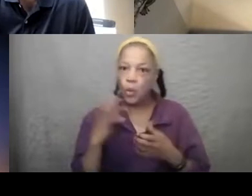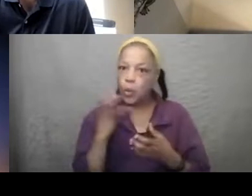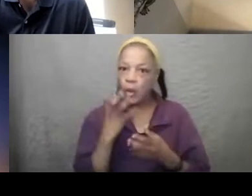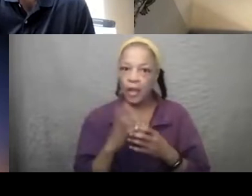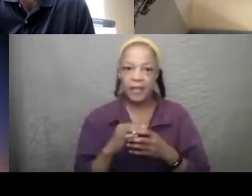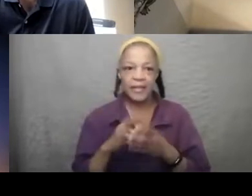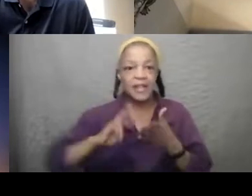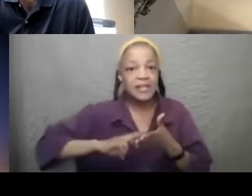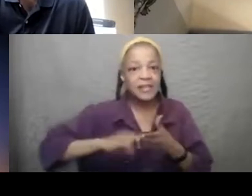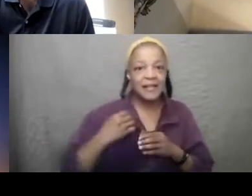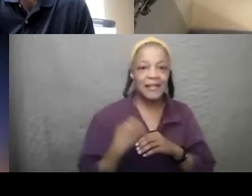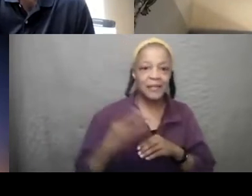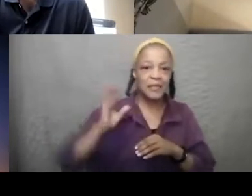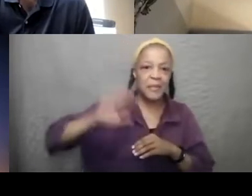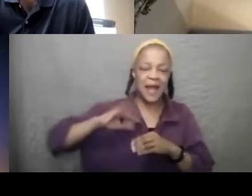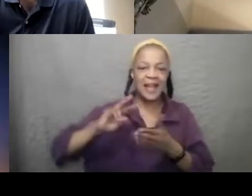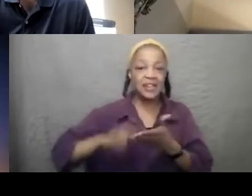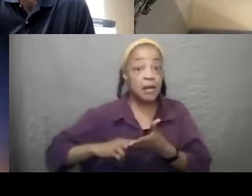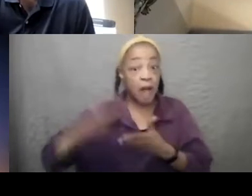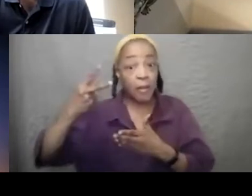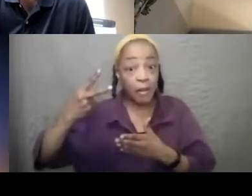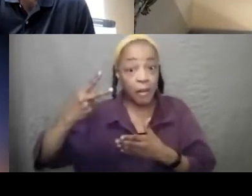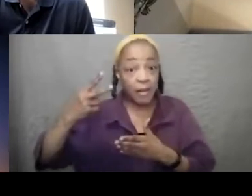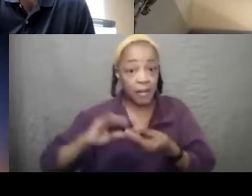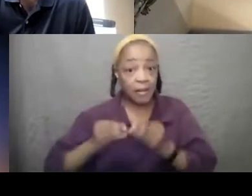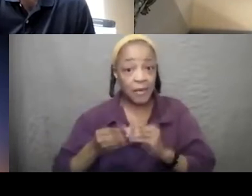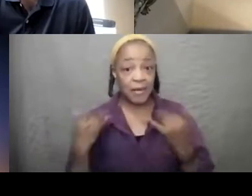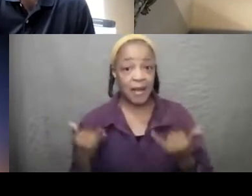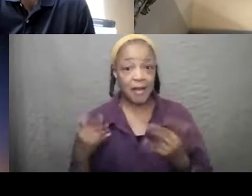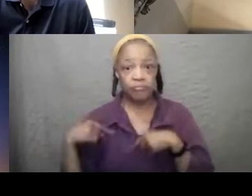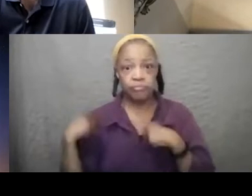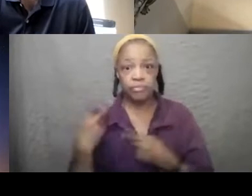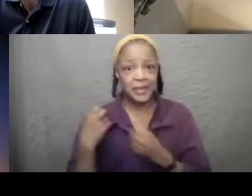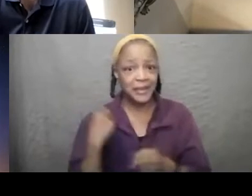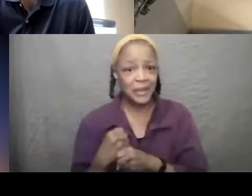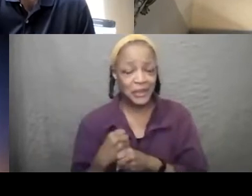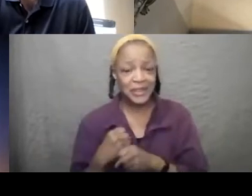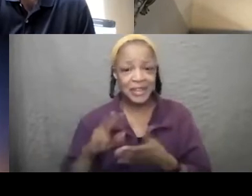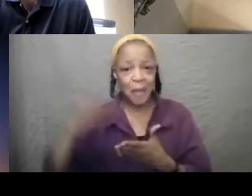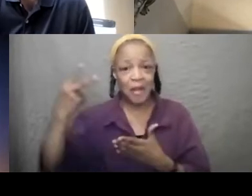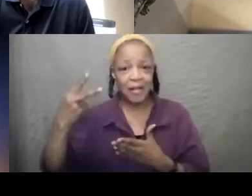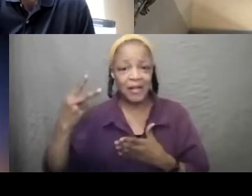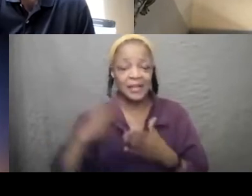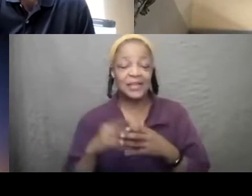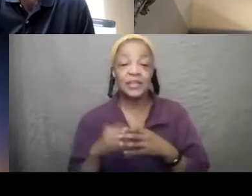to double from what has been in the past 3 years. So there's clearly a